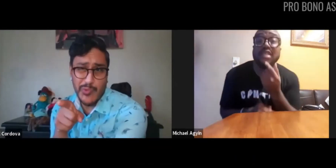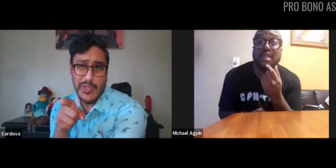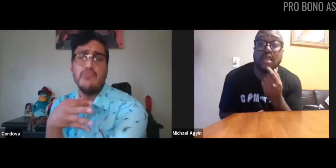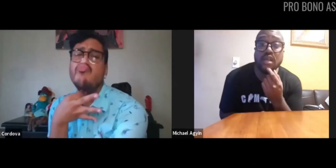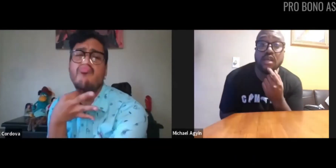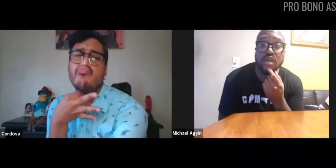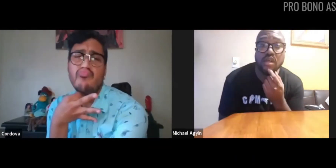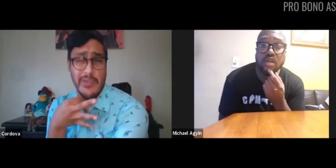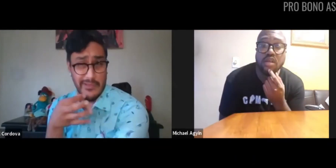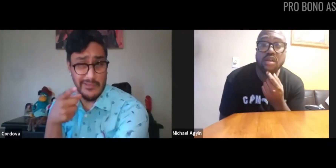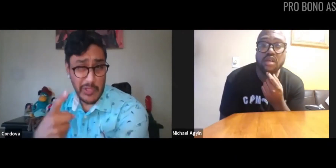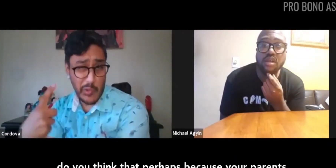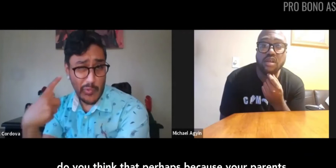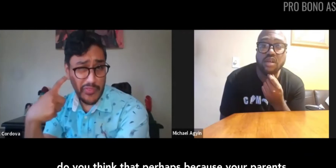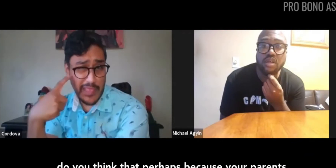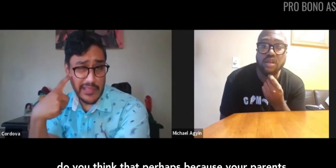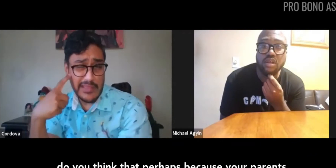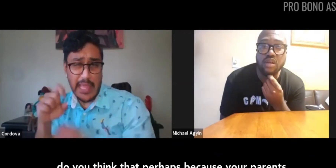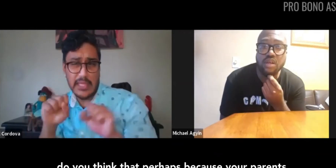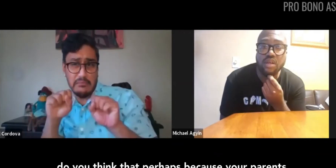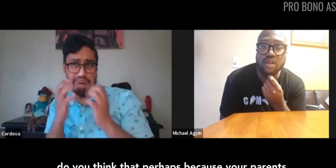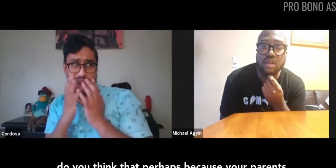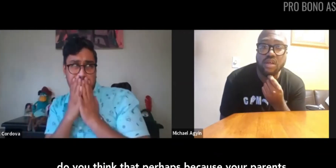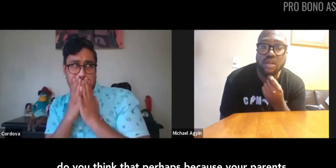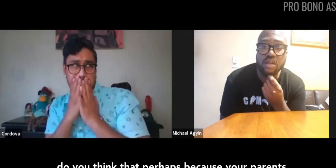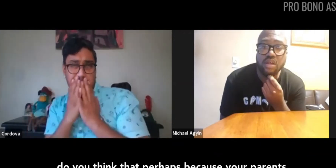wondering, do you think that